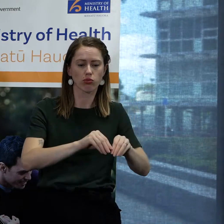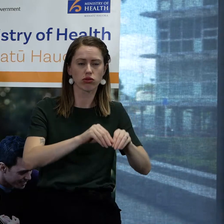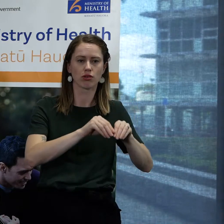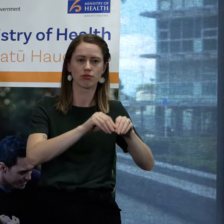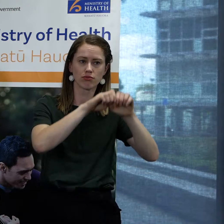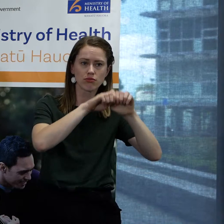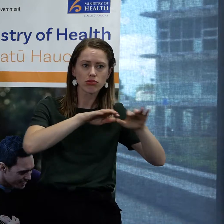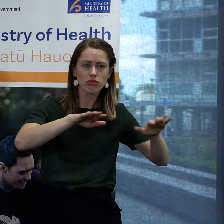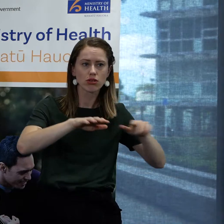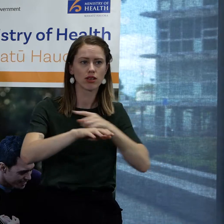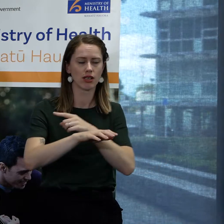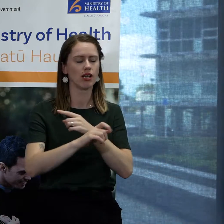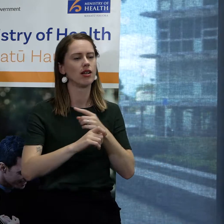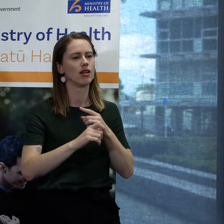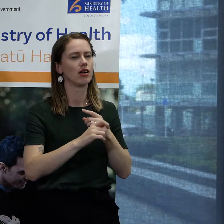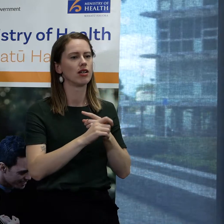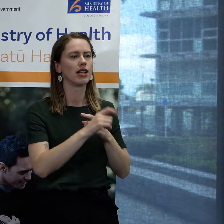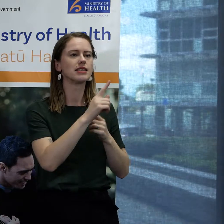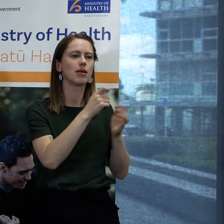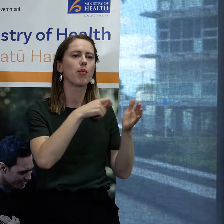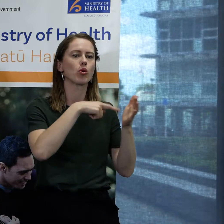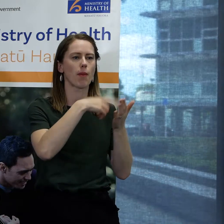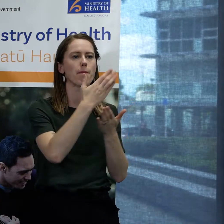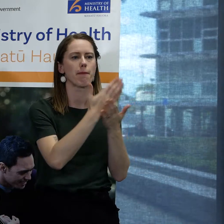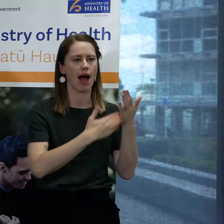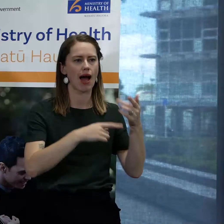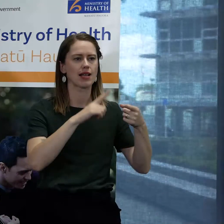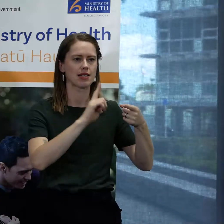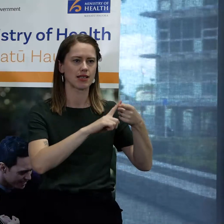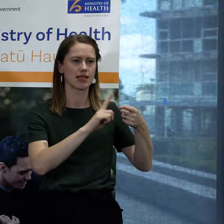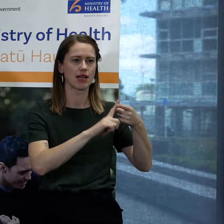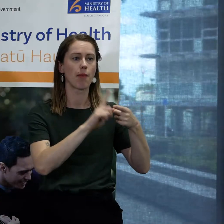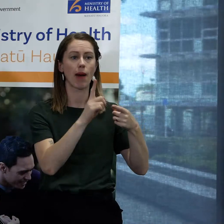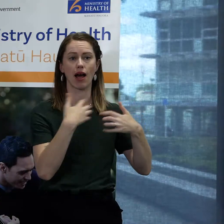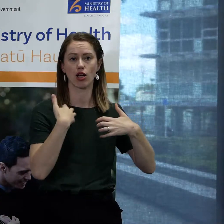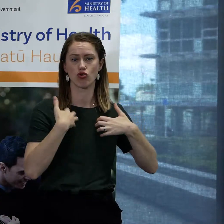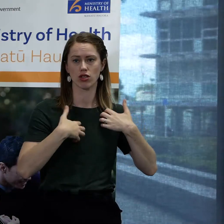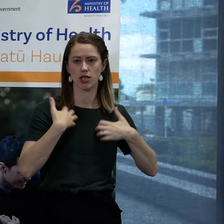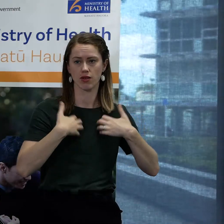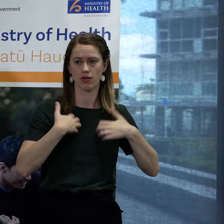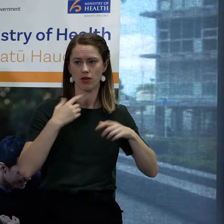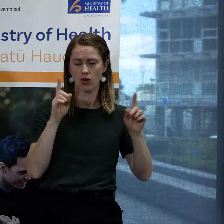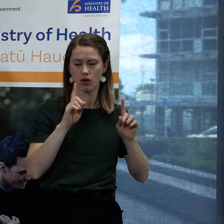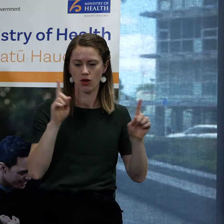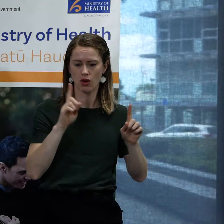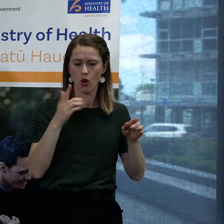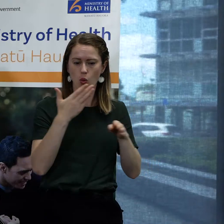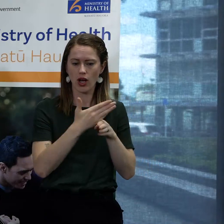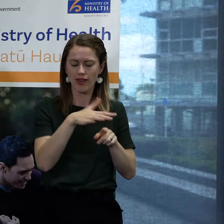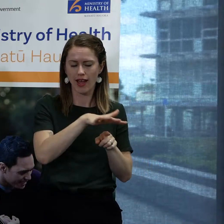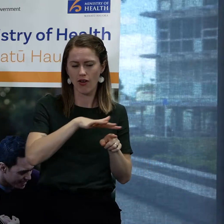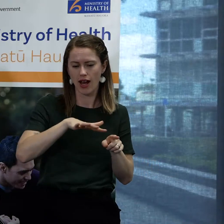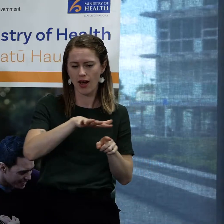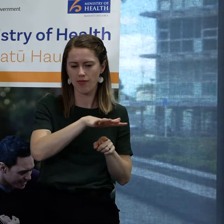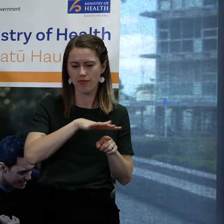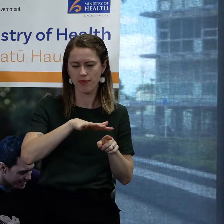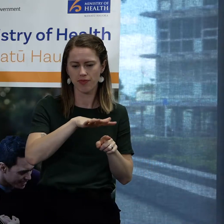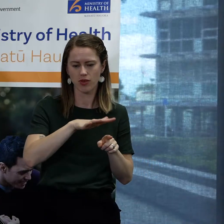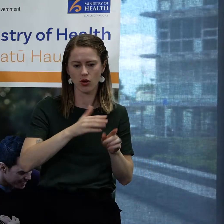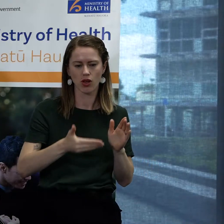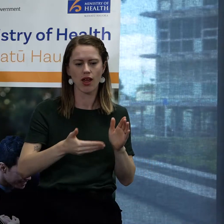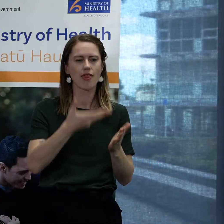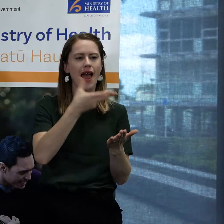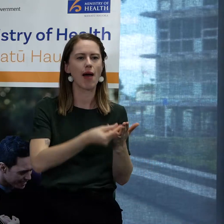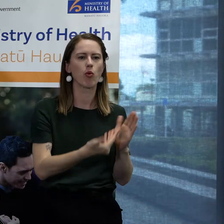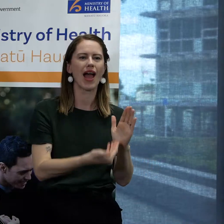I think they're an important element of our response anyway. The other thing I'm interested in, and we are doing work on it, of course, is continuing to add functionality